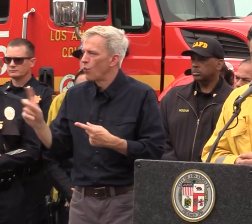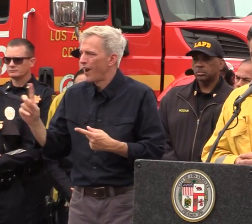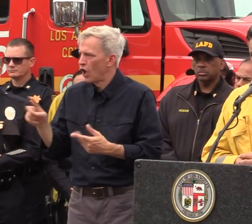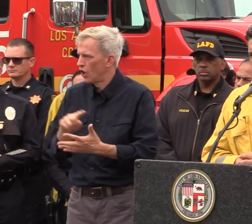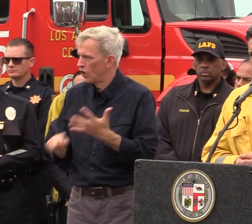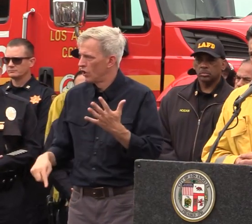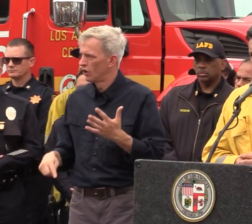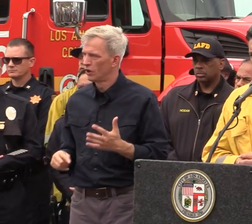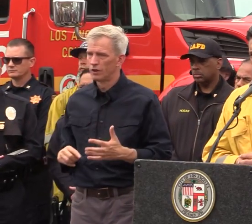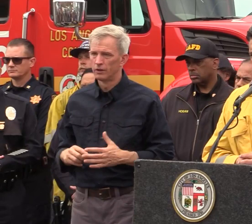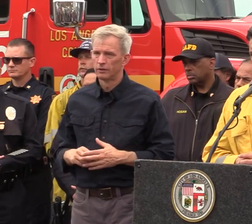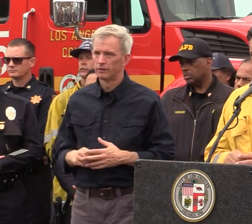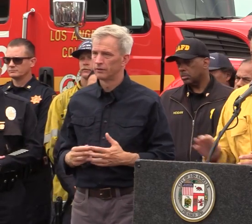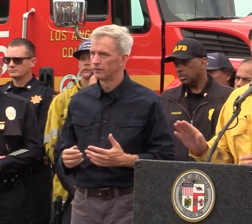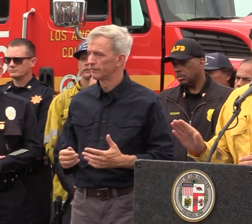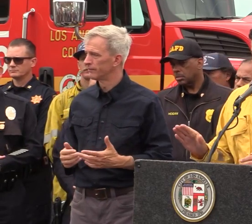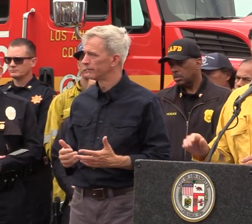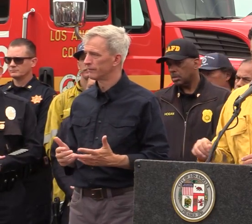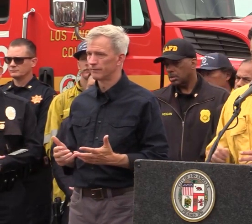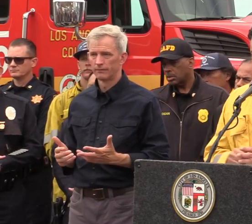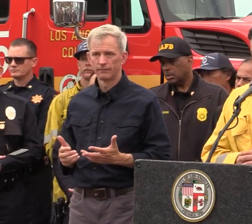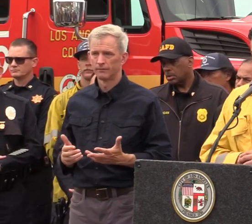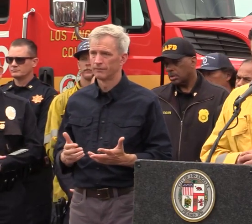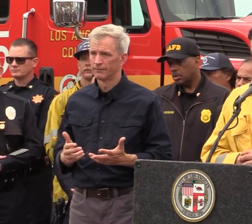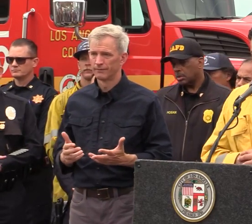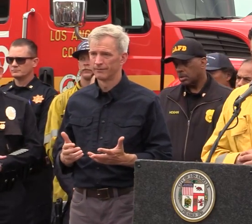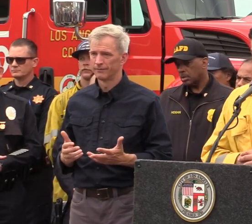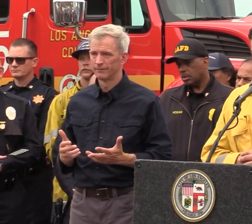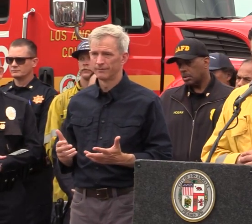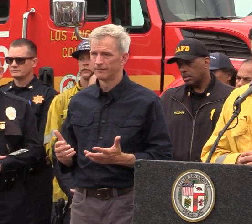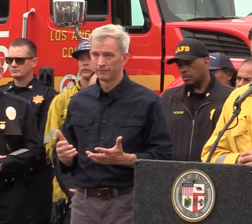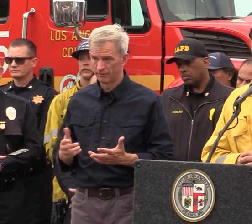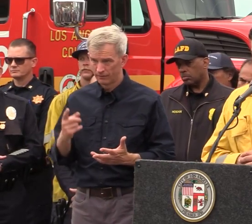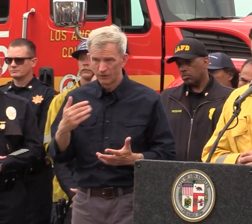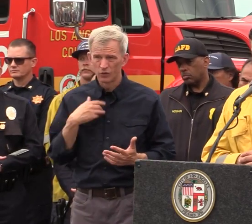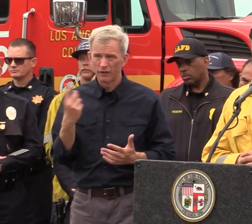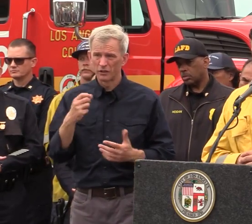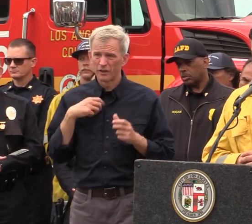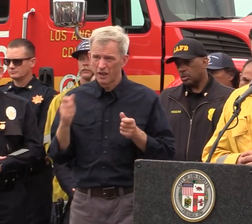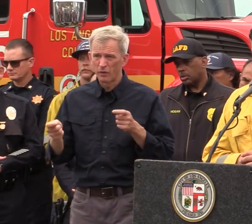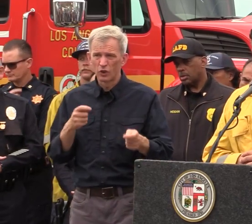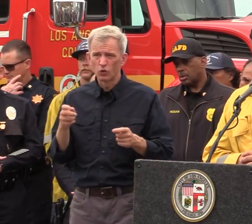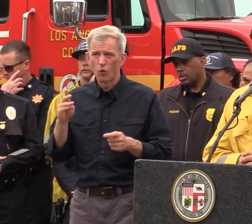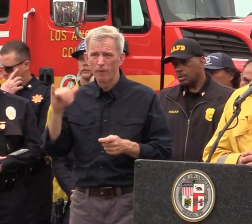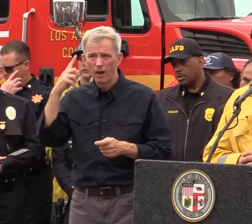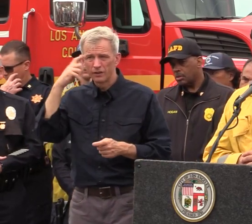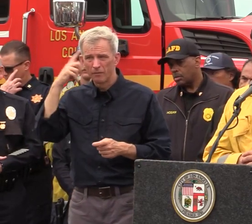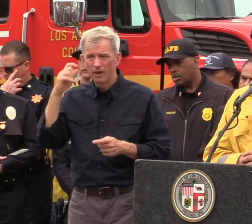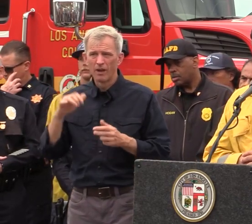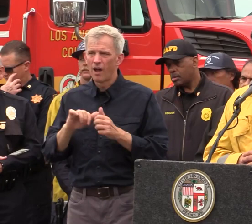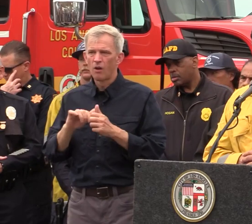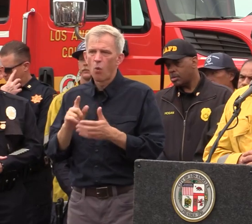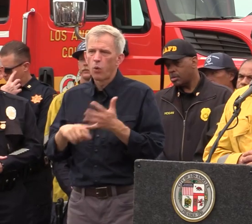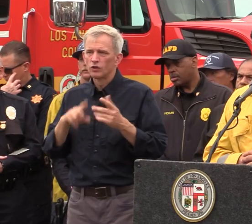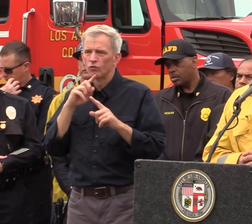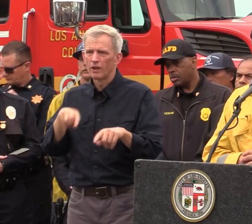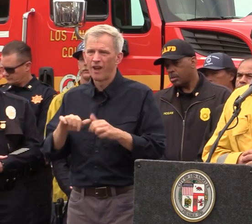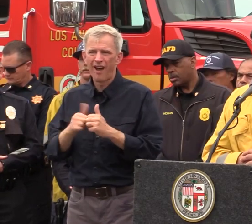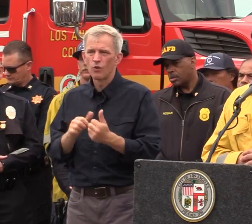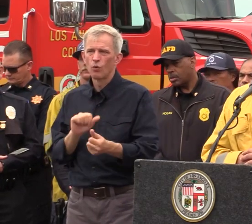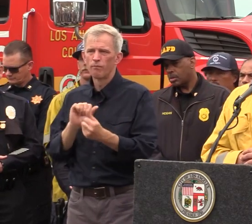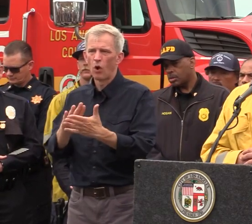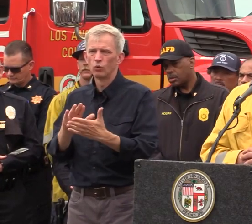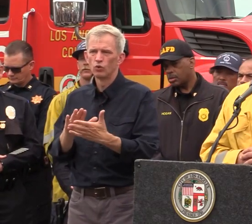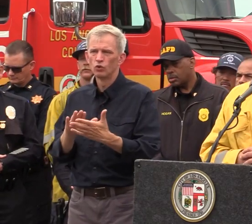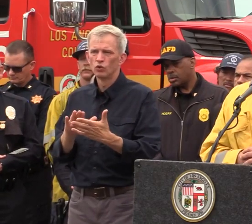like the weather? When you have something like this that can be controlled by, you know, a suspect, what's the reaction? How do you approach this when you're dealing with somebody